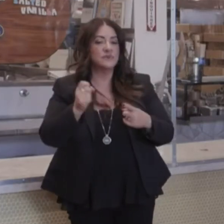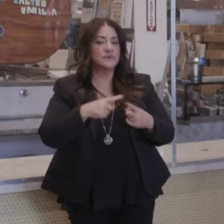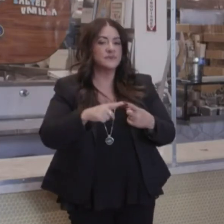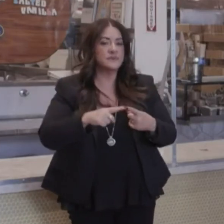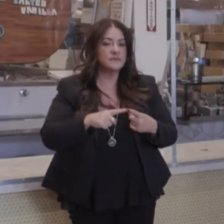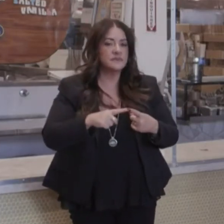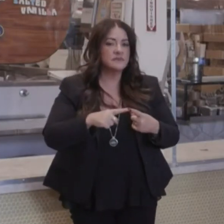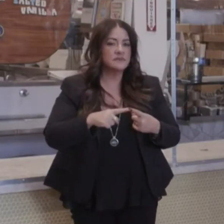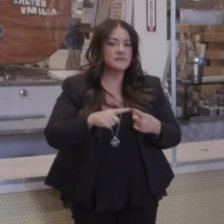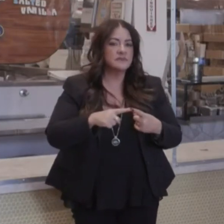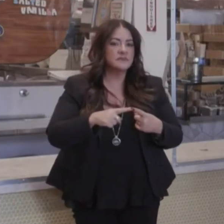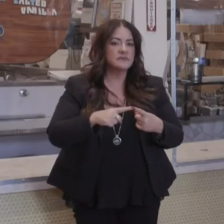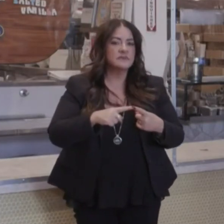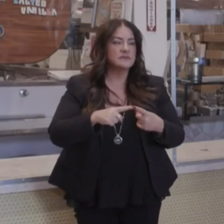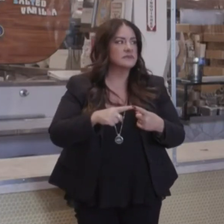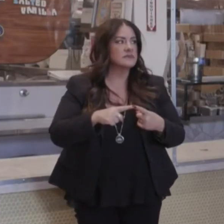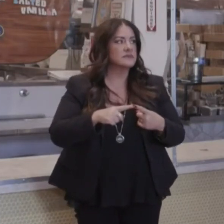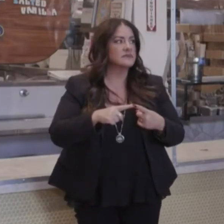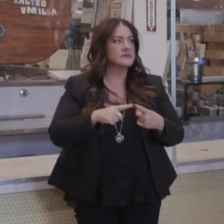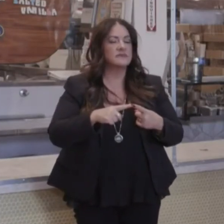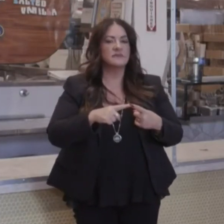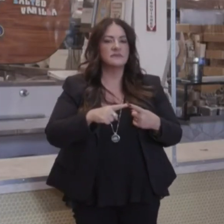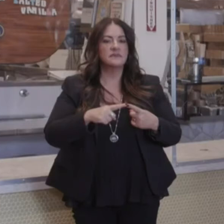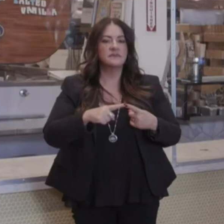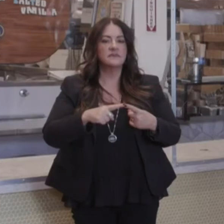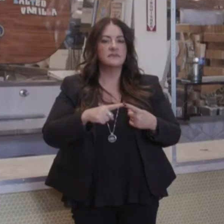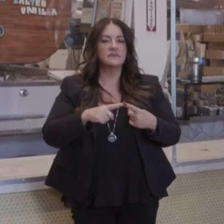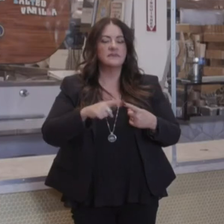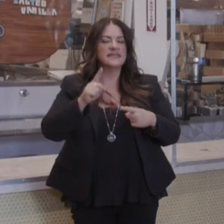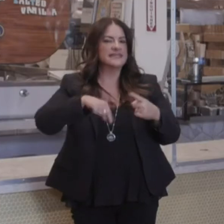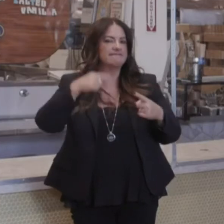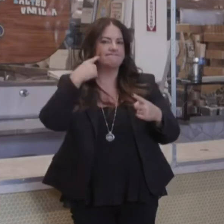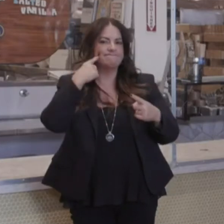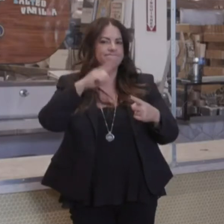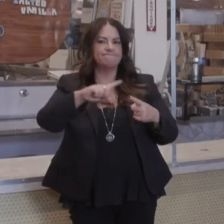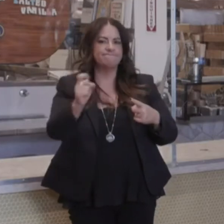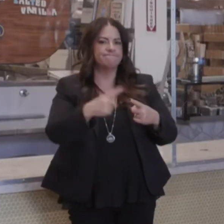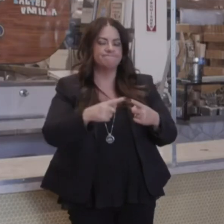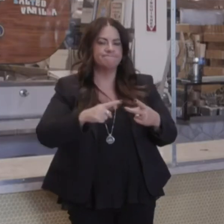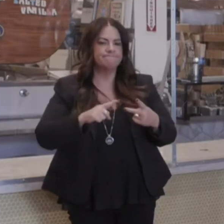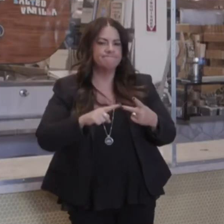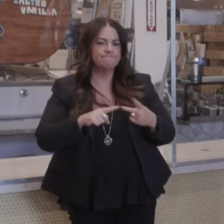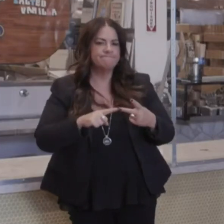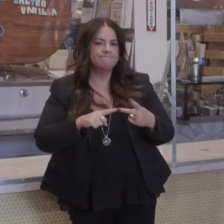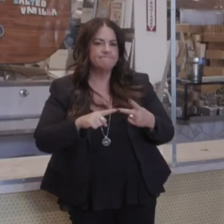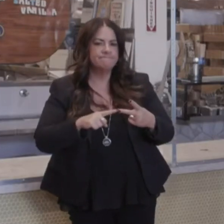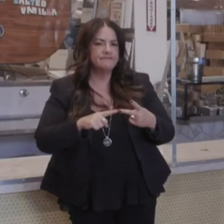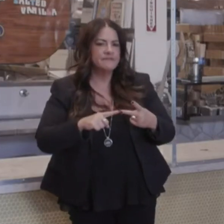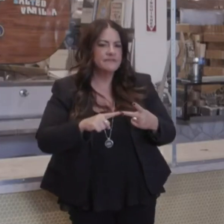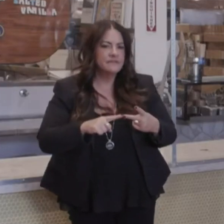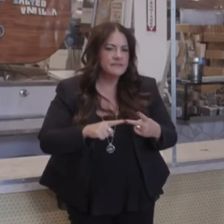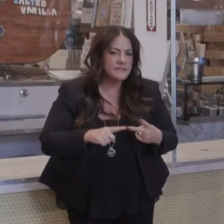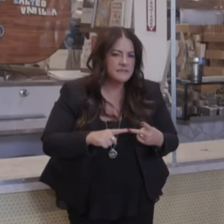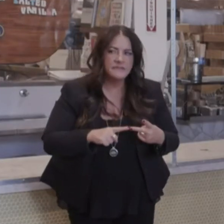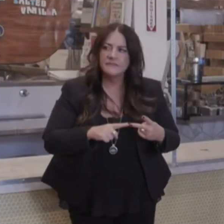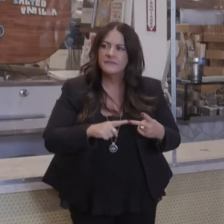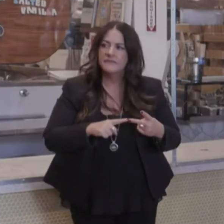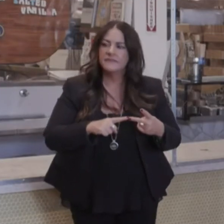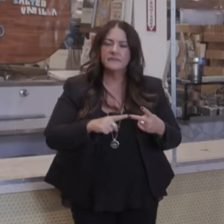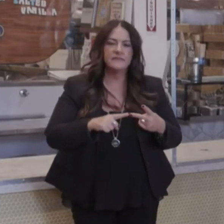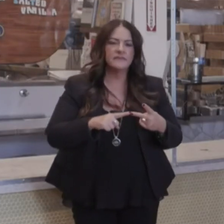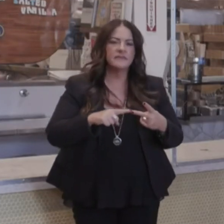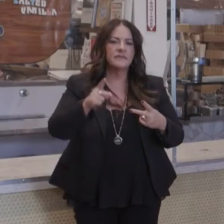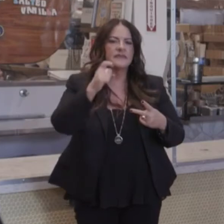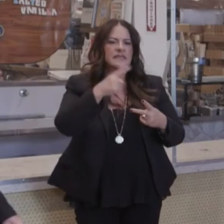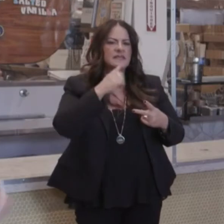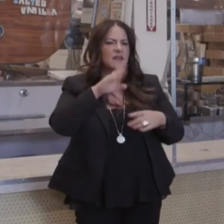to name a new Attorney General for California? And then also there's a push for the state to guarantee 2 weeks of paid sick leave for